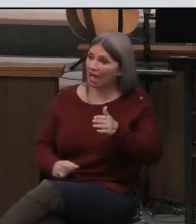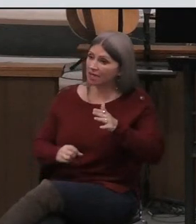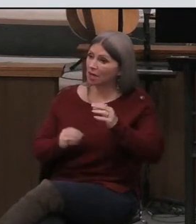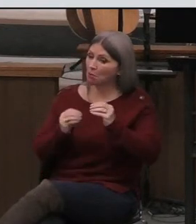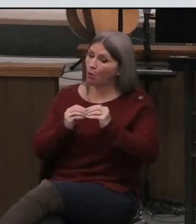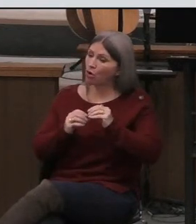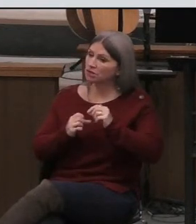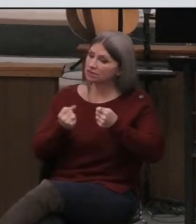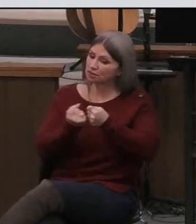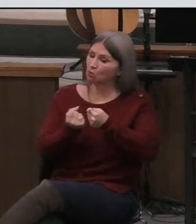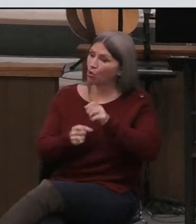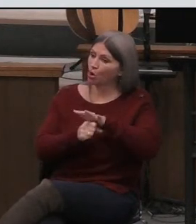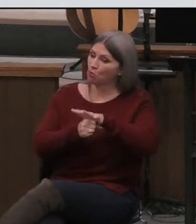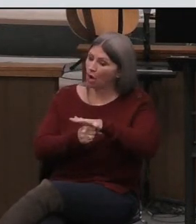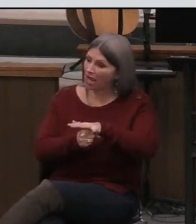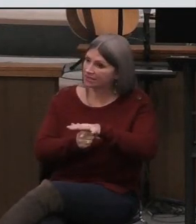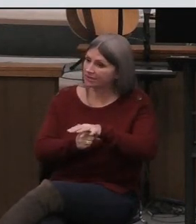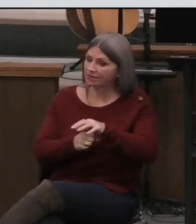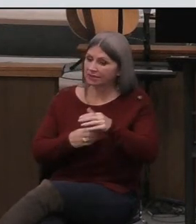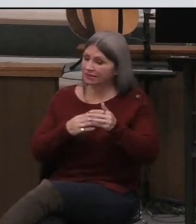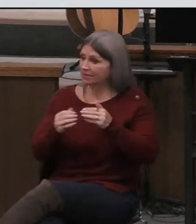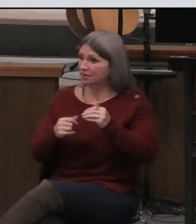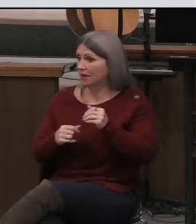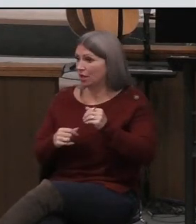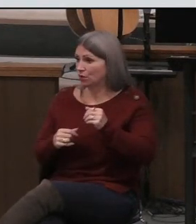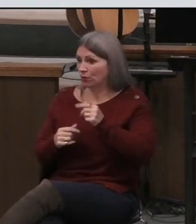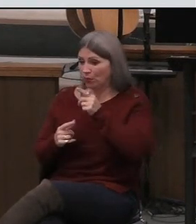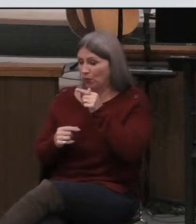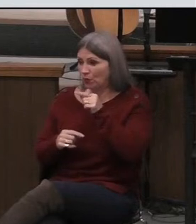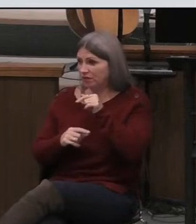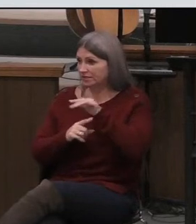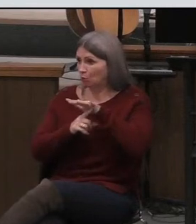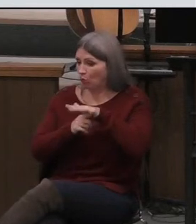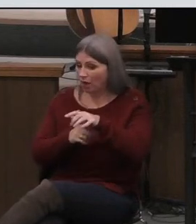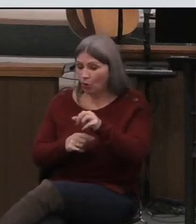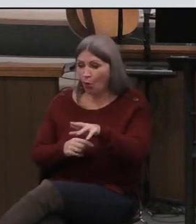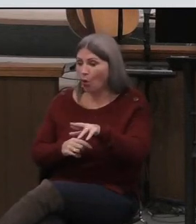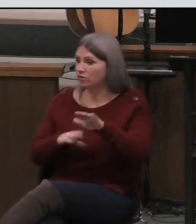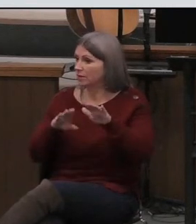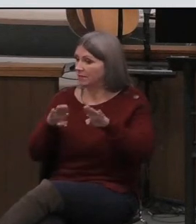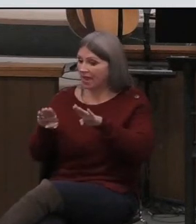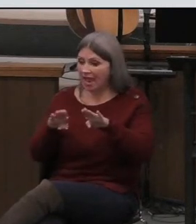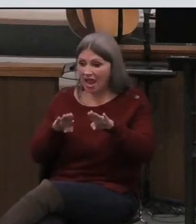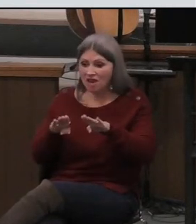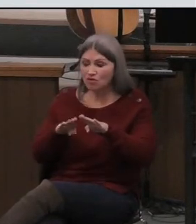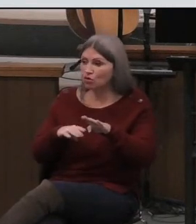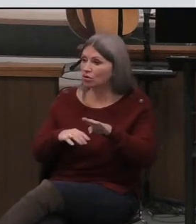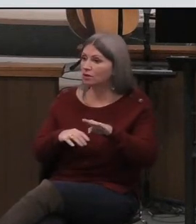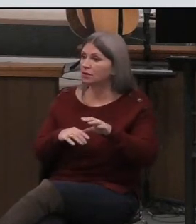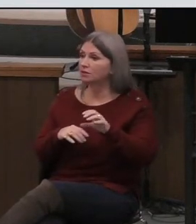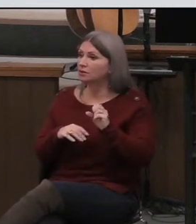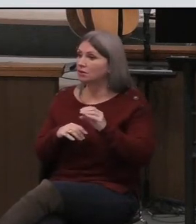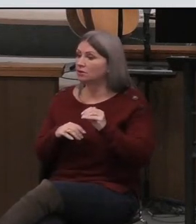poor, regardless of who is doing the oppressing or the behavior of the oppressed.